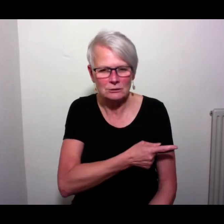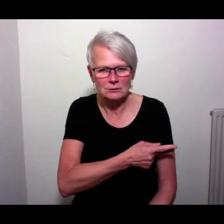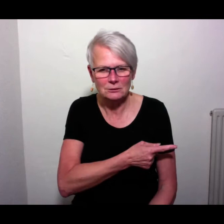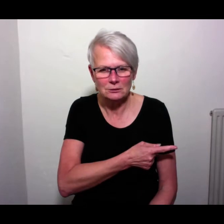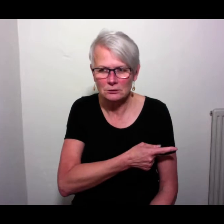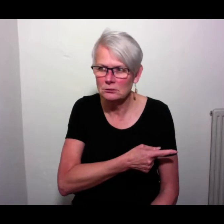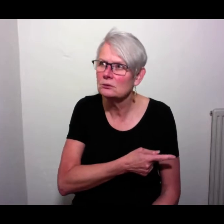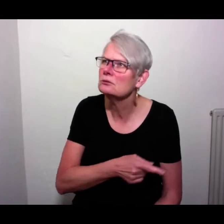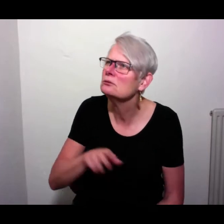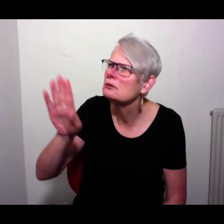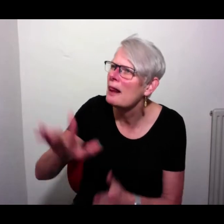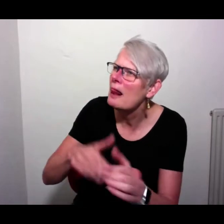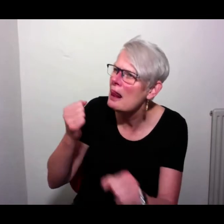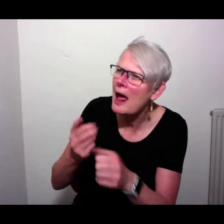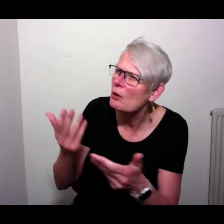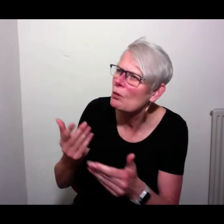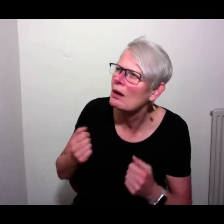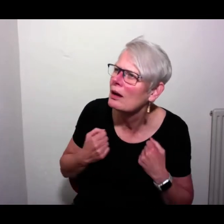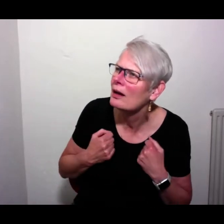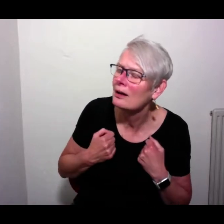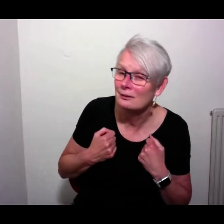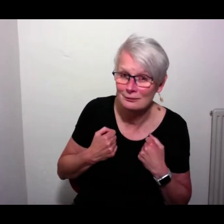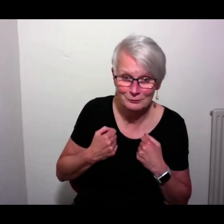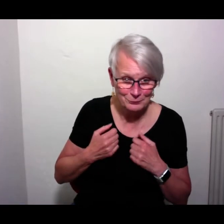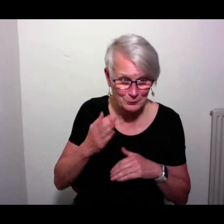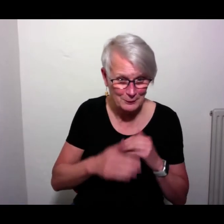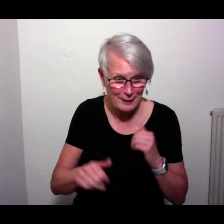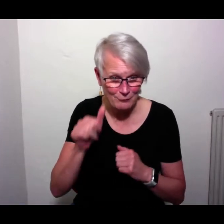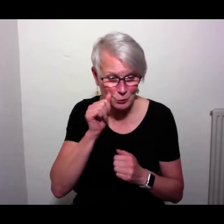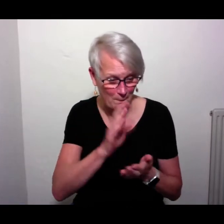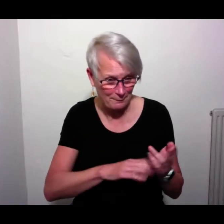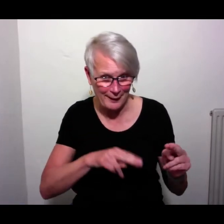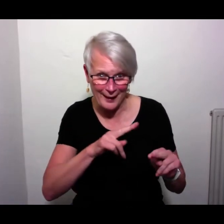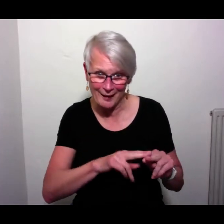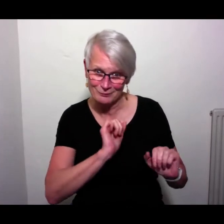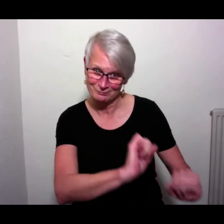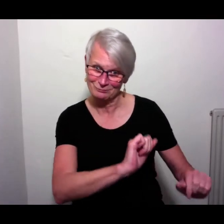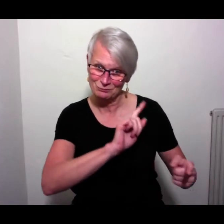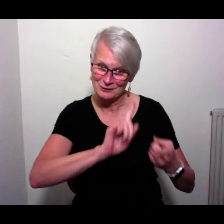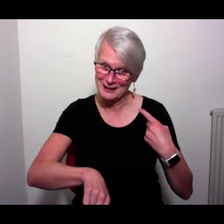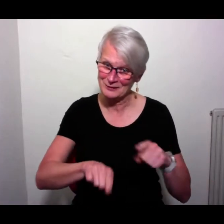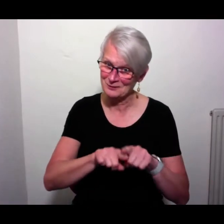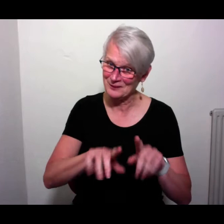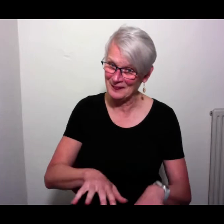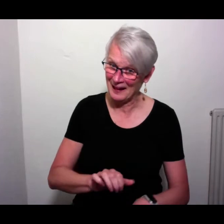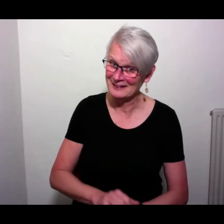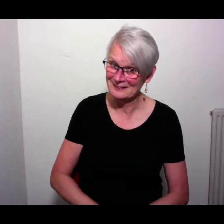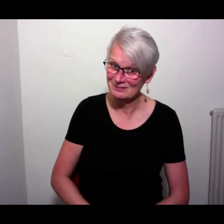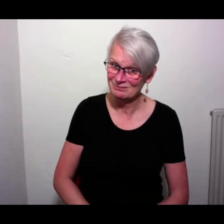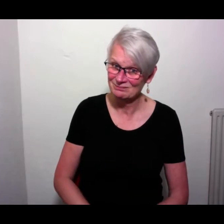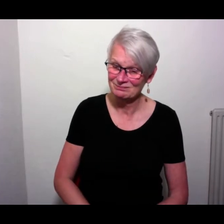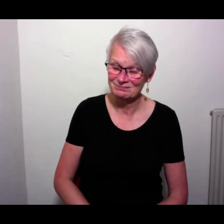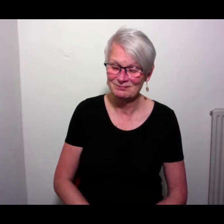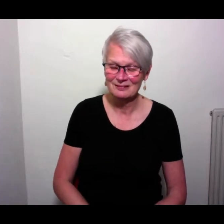mortified. Where are your legs? You never know how the parents are going to